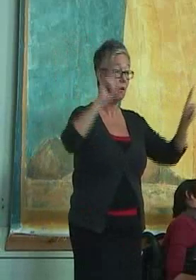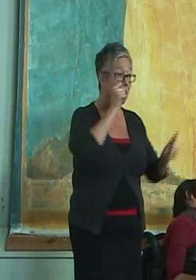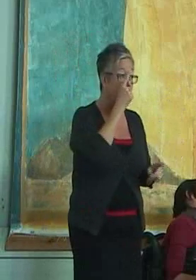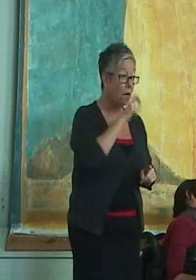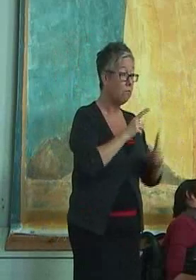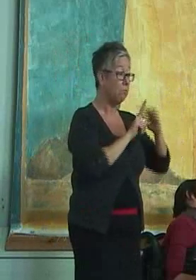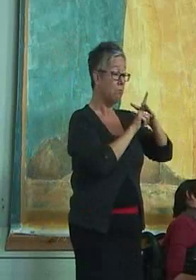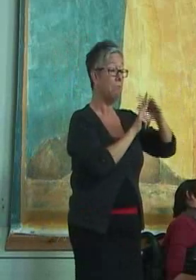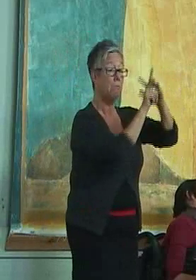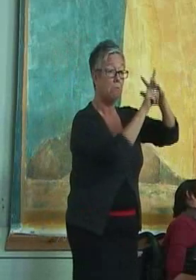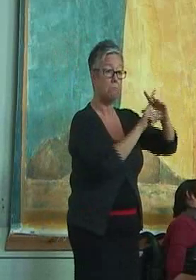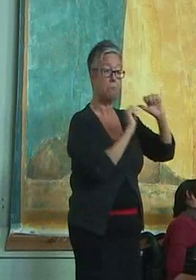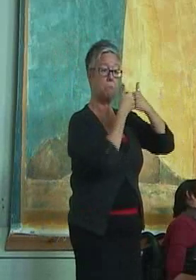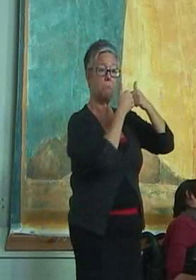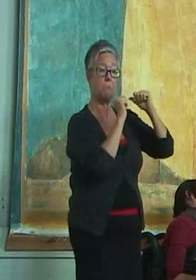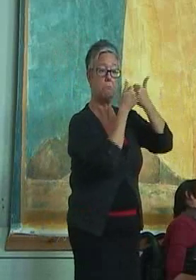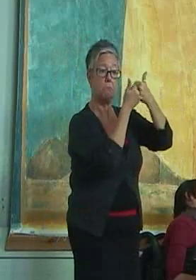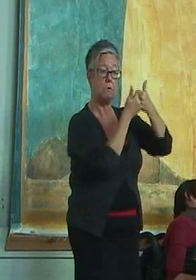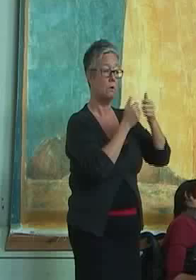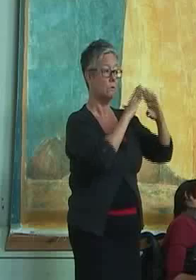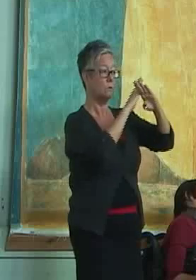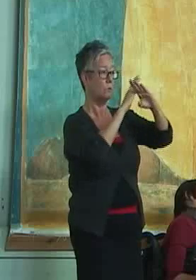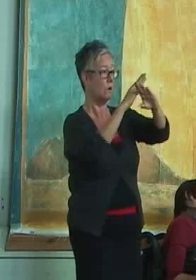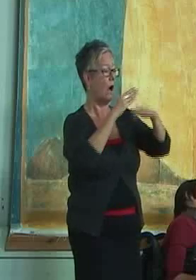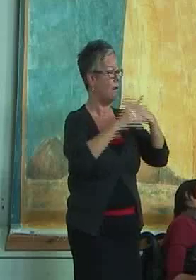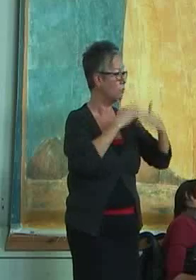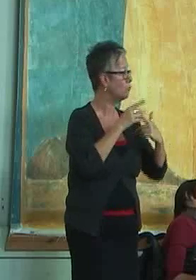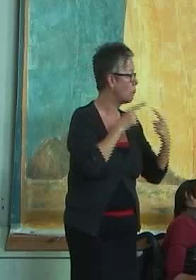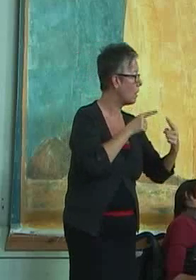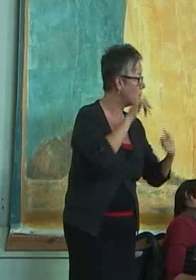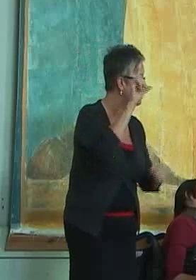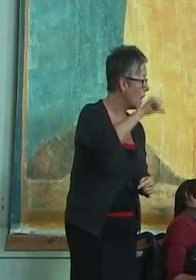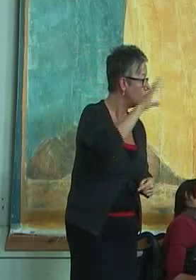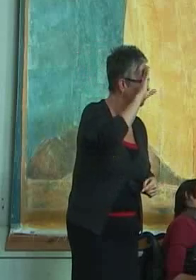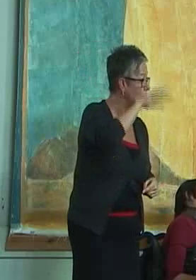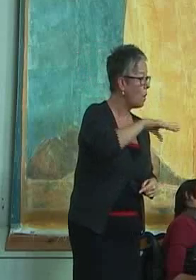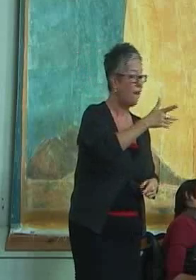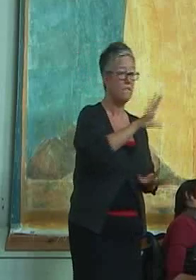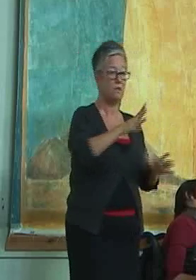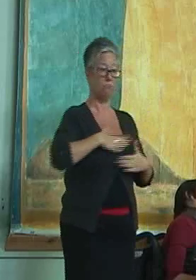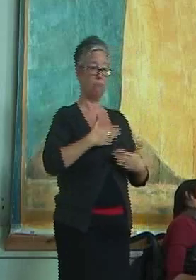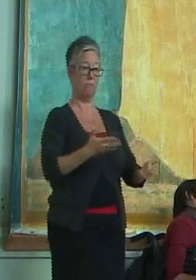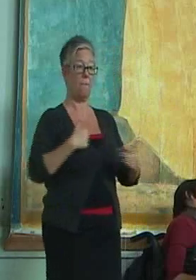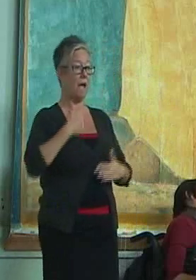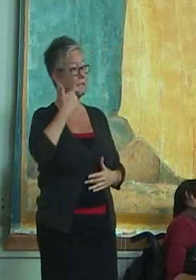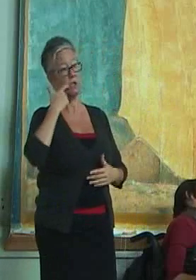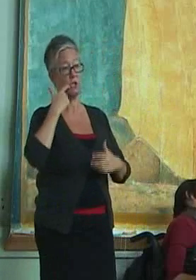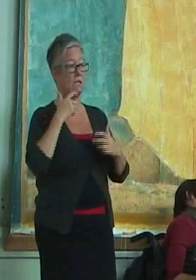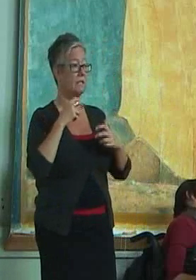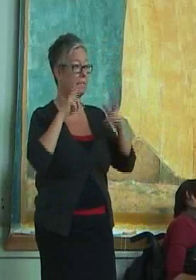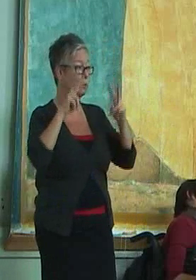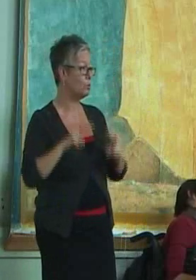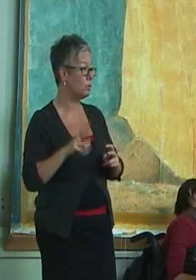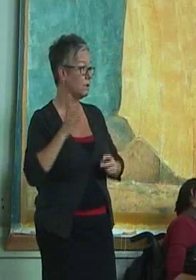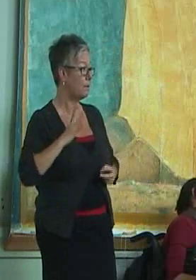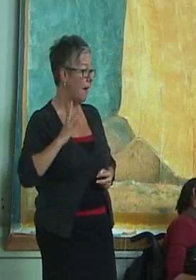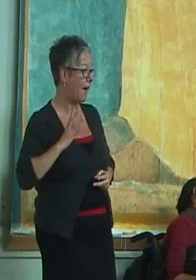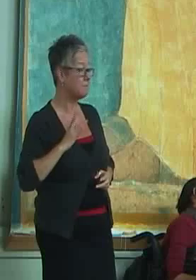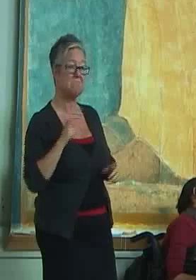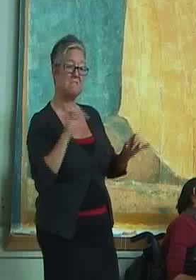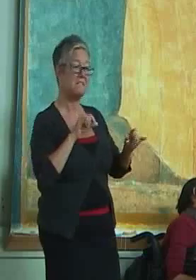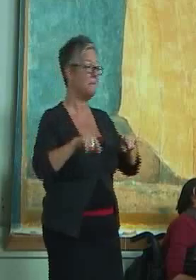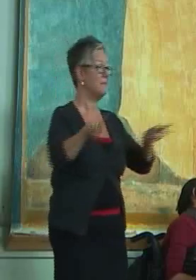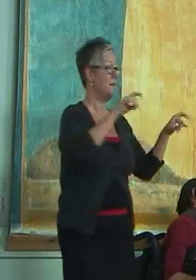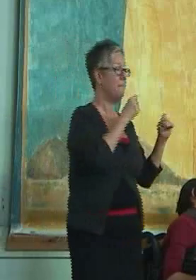road. I've been open about my dealings with addiction. And like many of you, I've sought